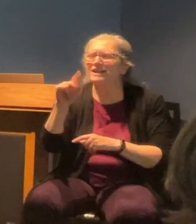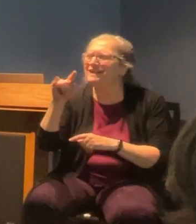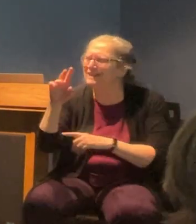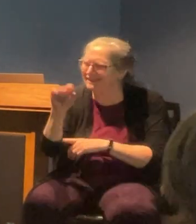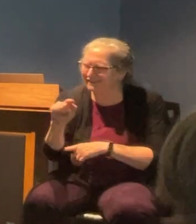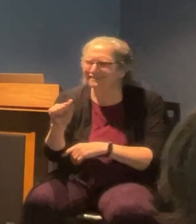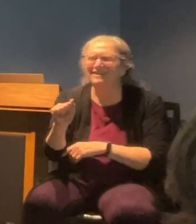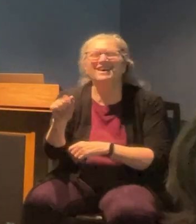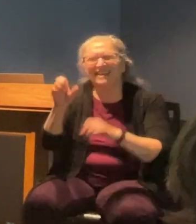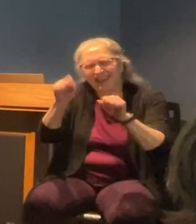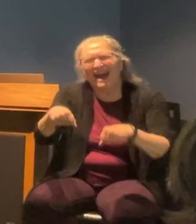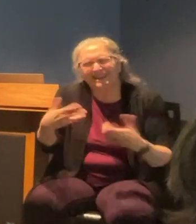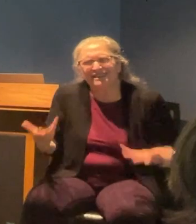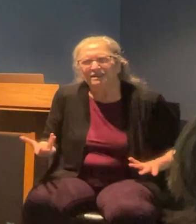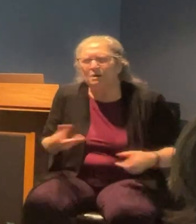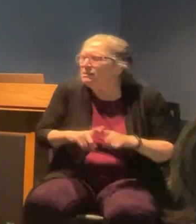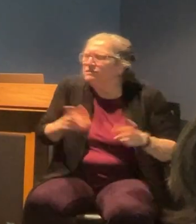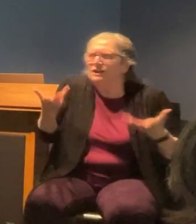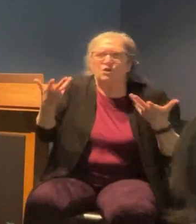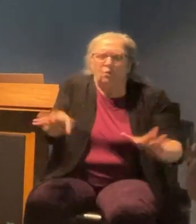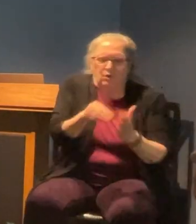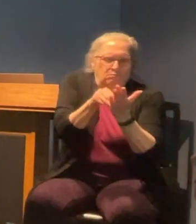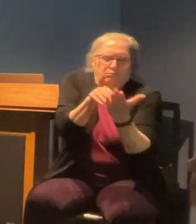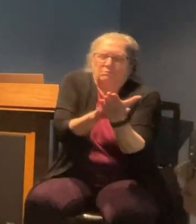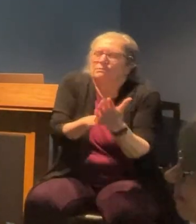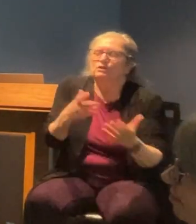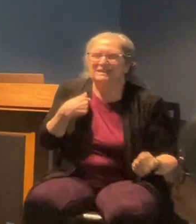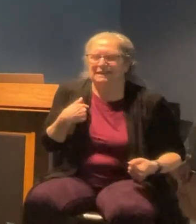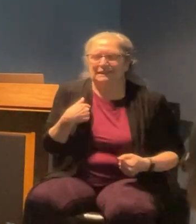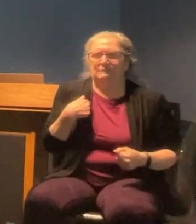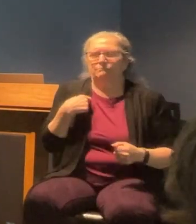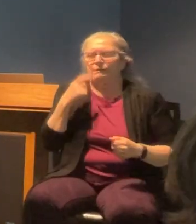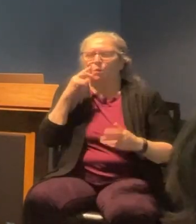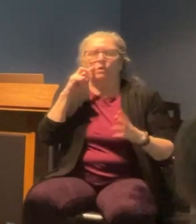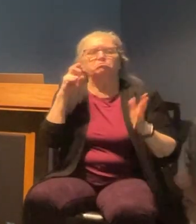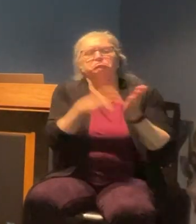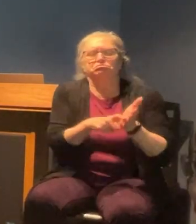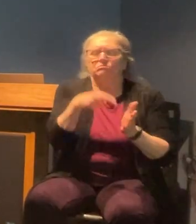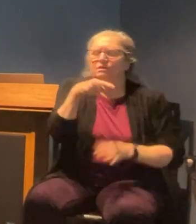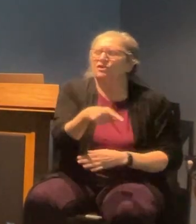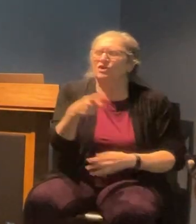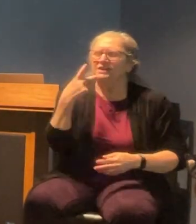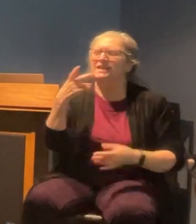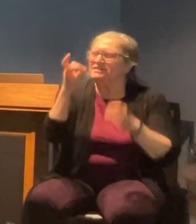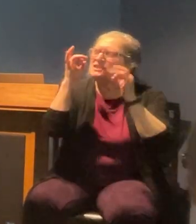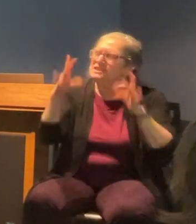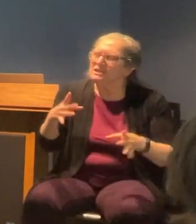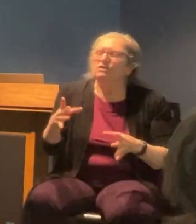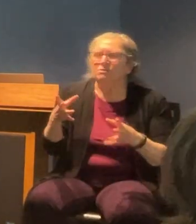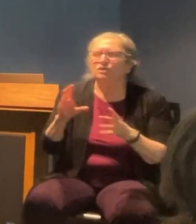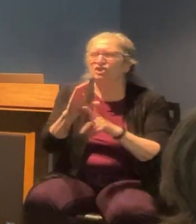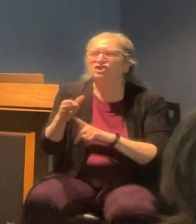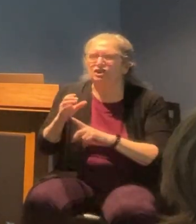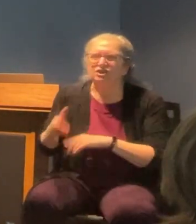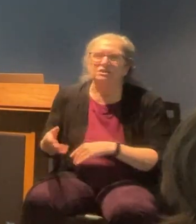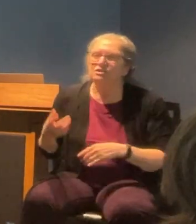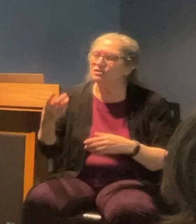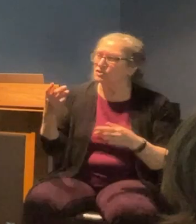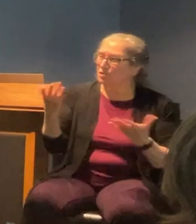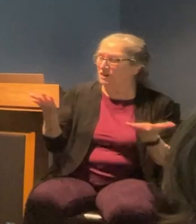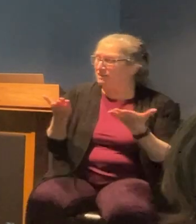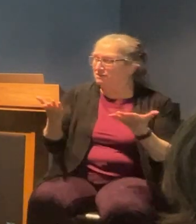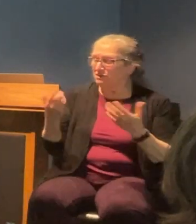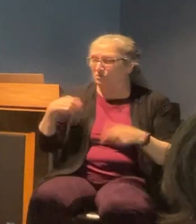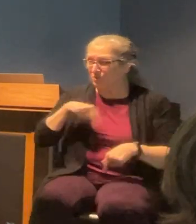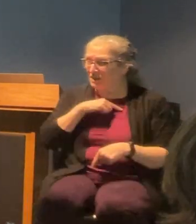they don't want the accountability for their terrible labor practices. So as consumers, we can't get that information as